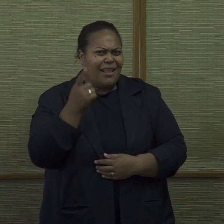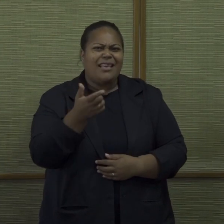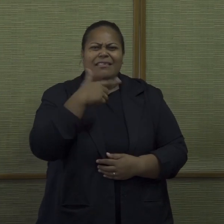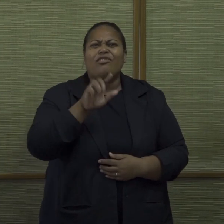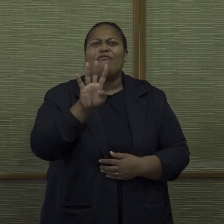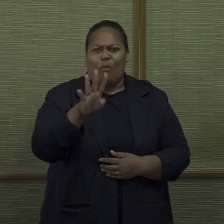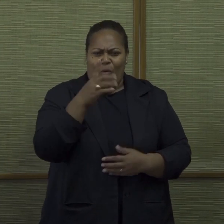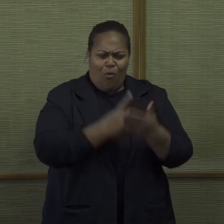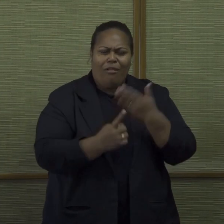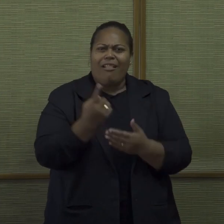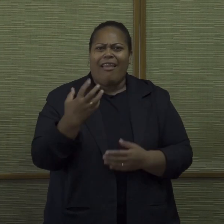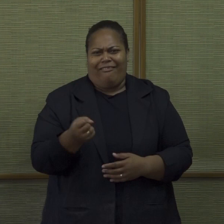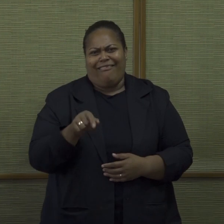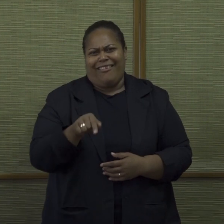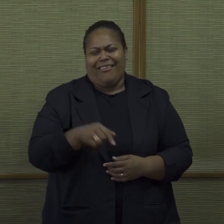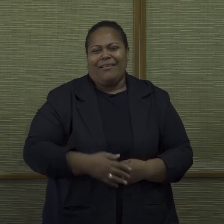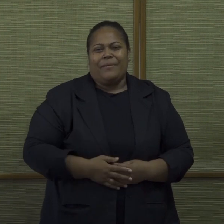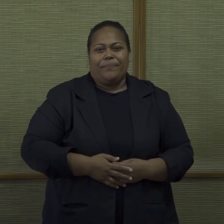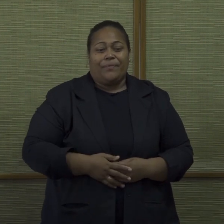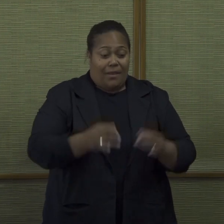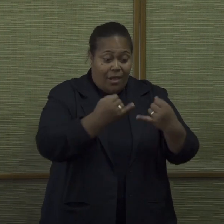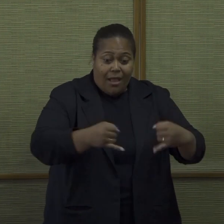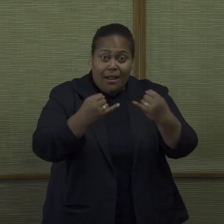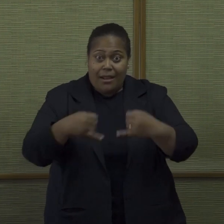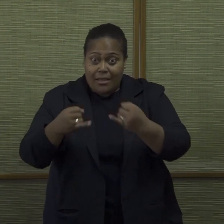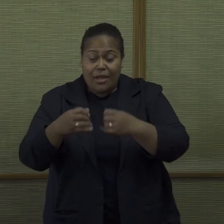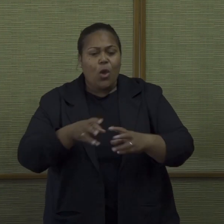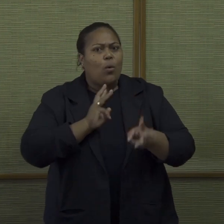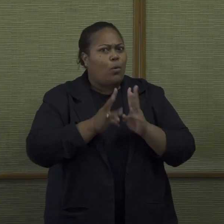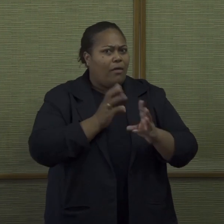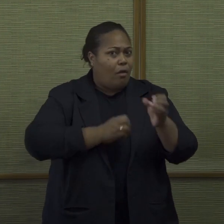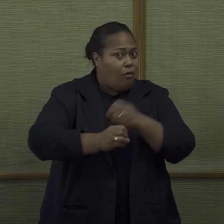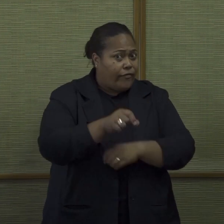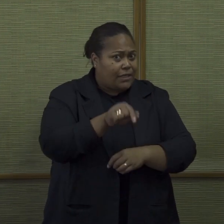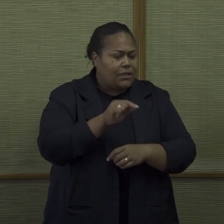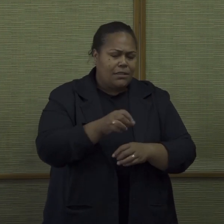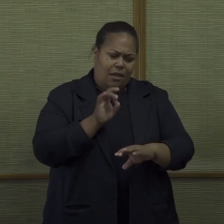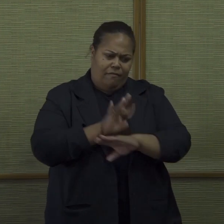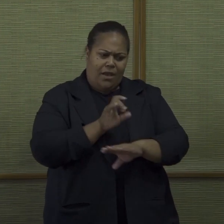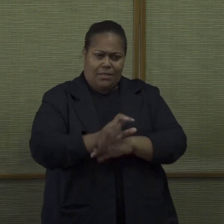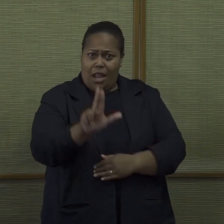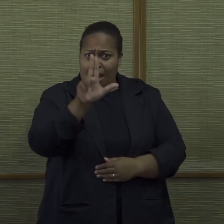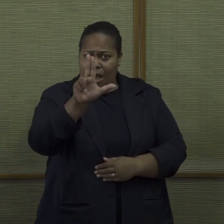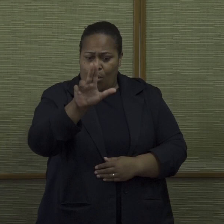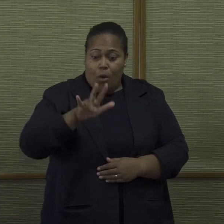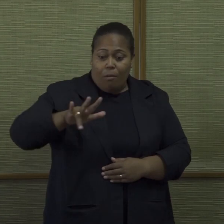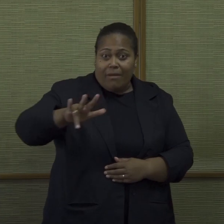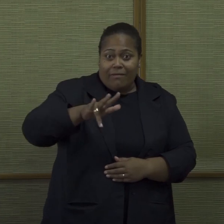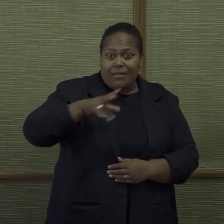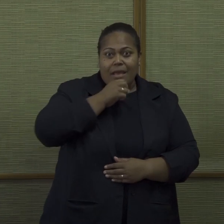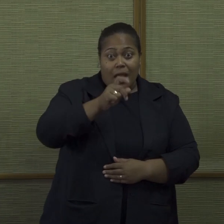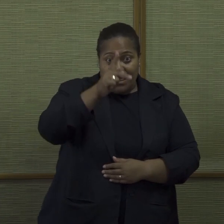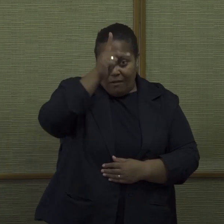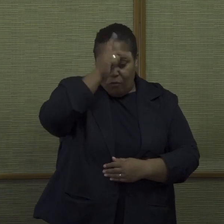yesterday. For the Maritime Island, the Fiji Met Services has advised that the Lau, Lomaiviti and Kandavu waters are still